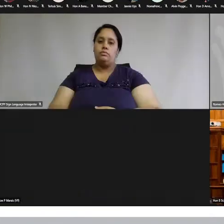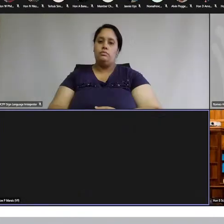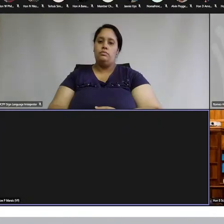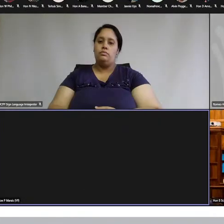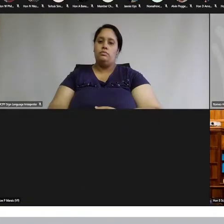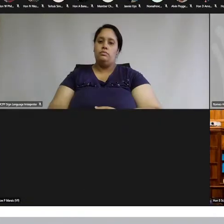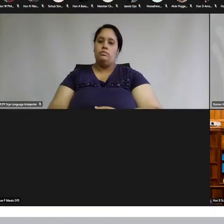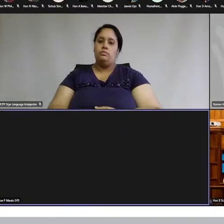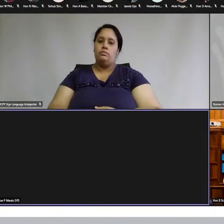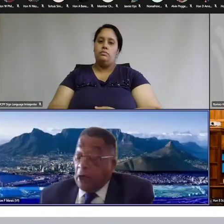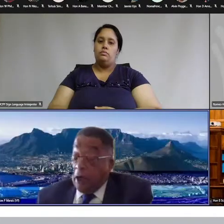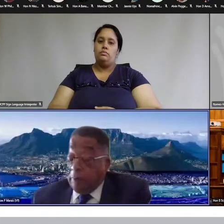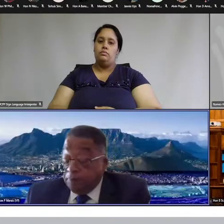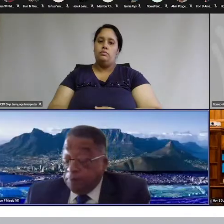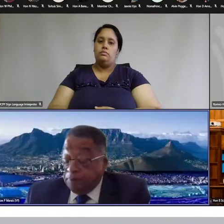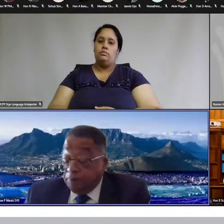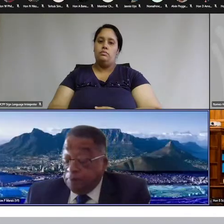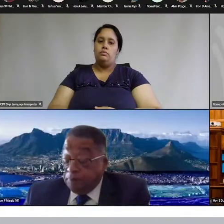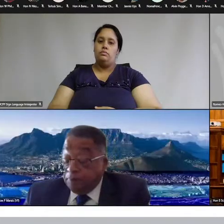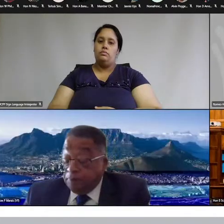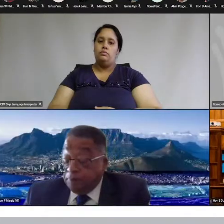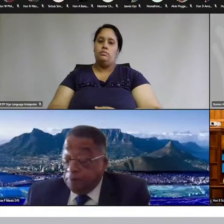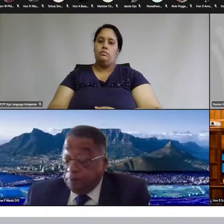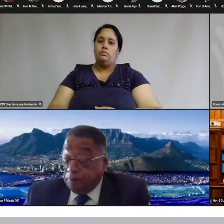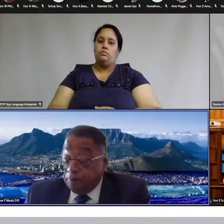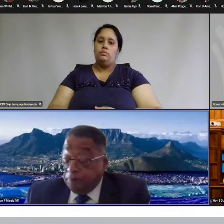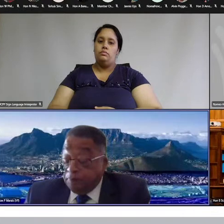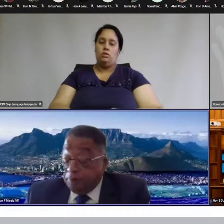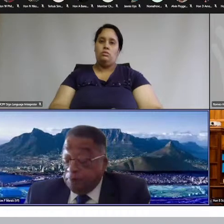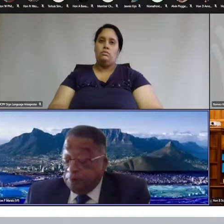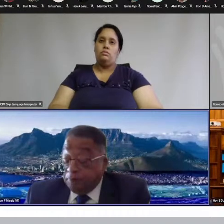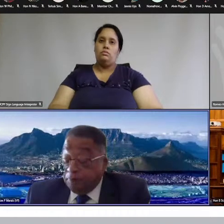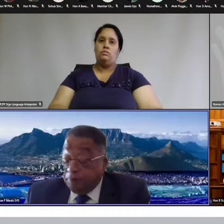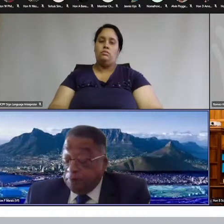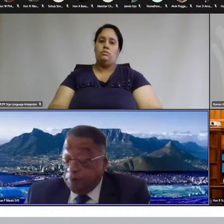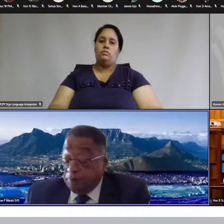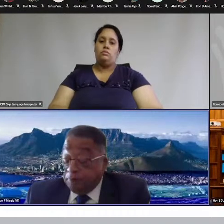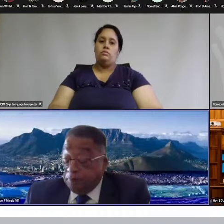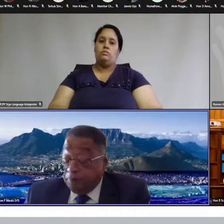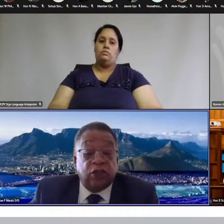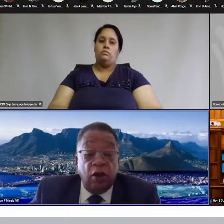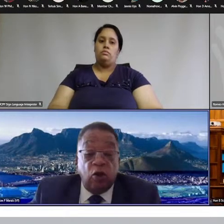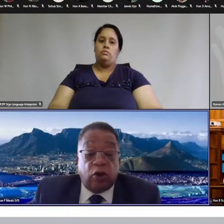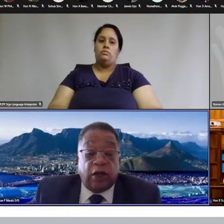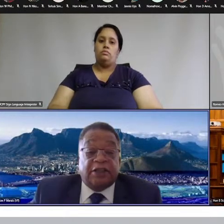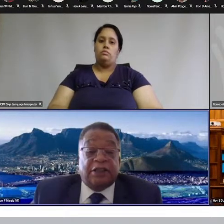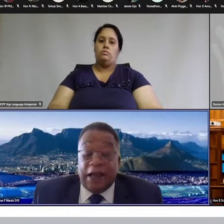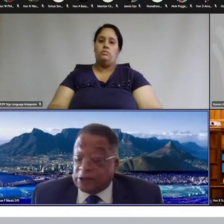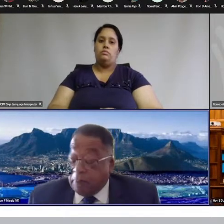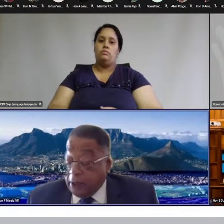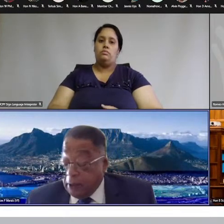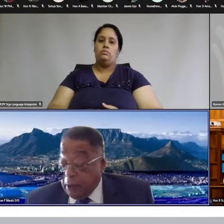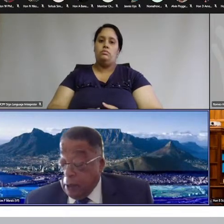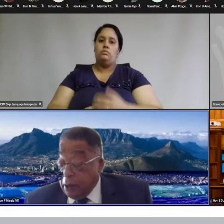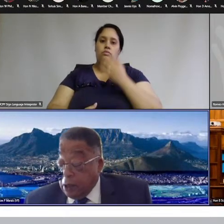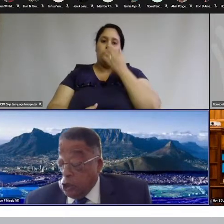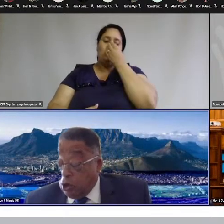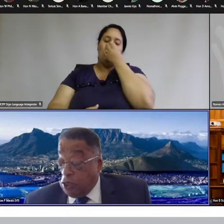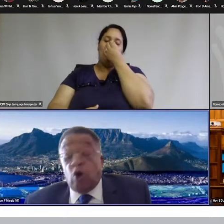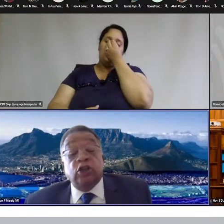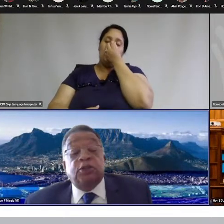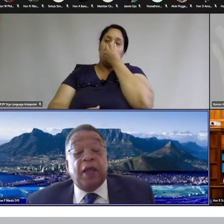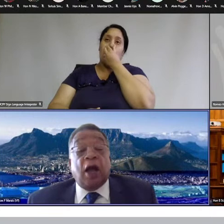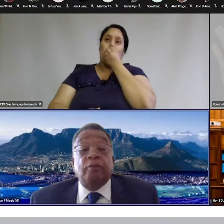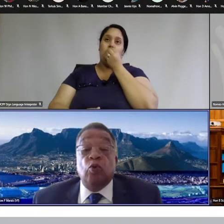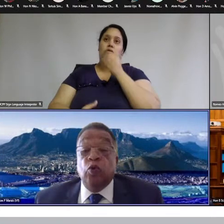much. Speaker, I think the housing thing is something we must look at sensibly. You